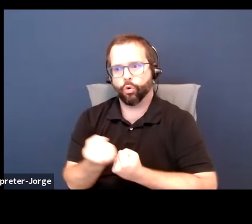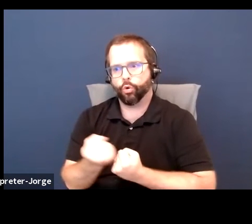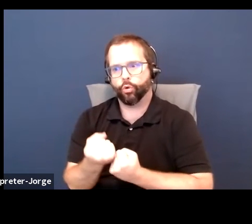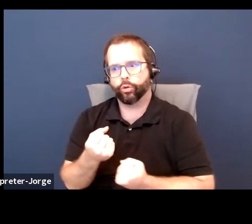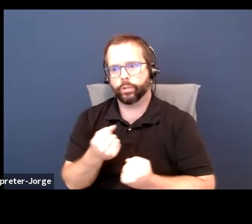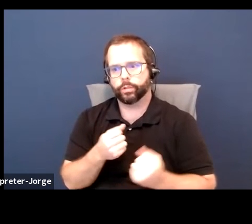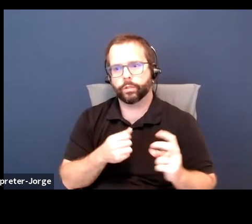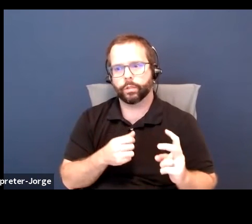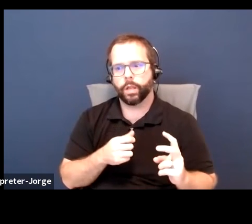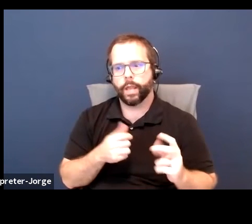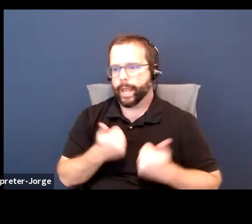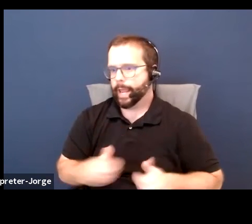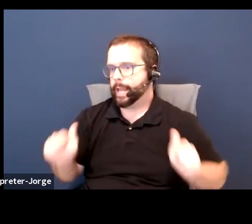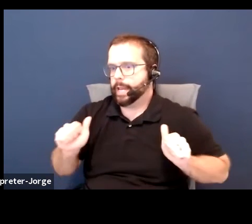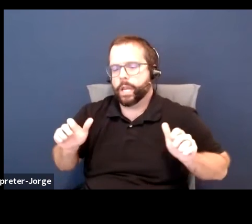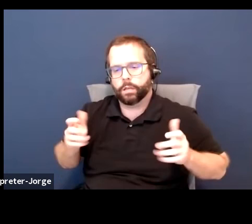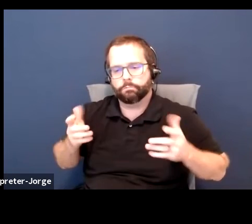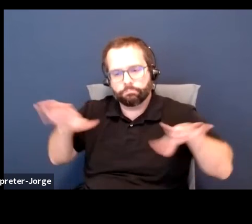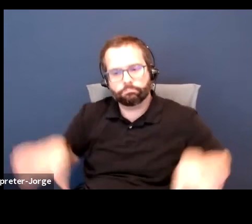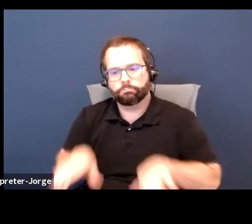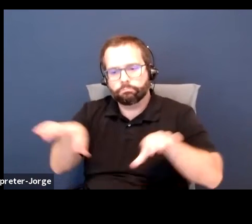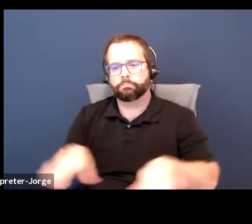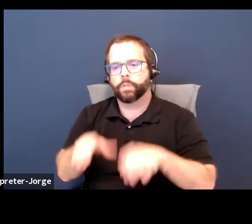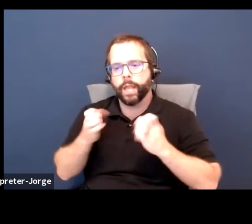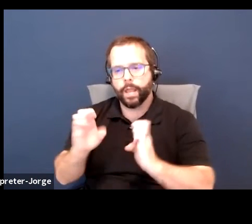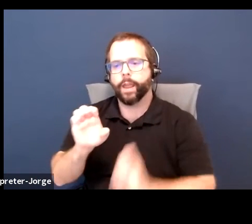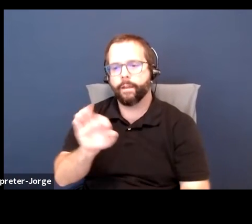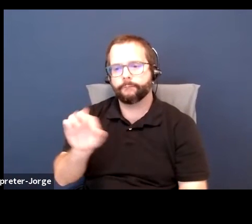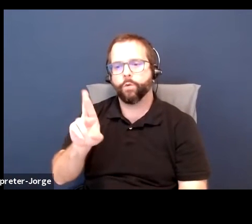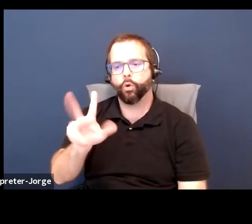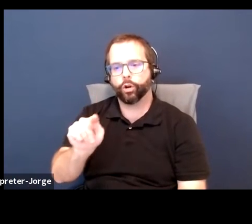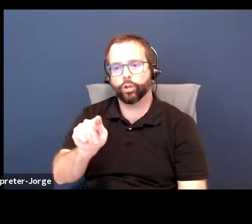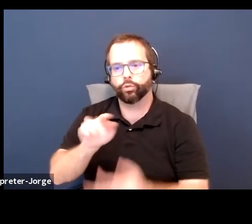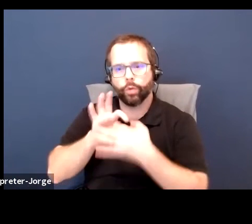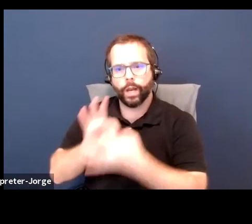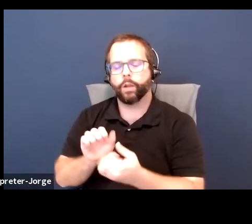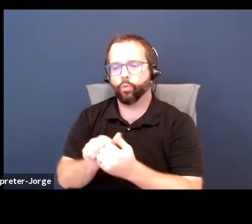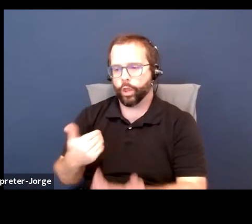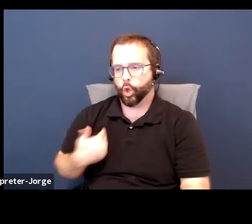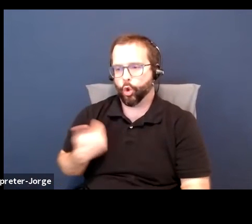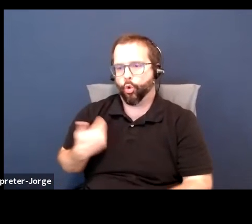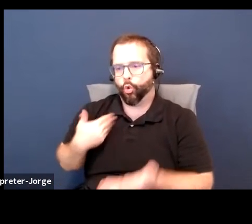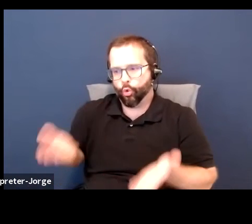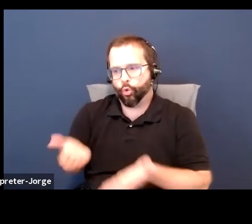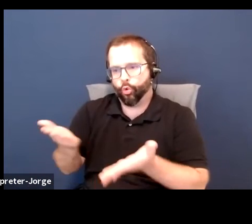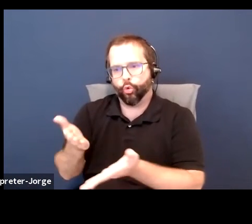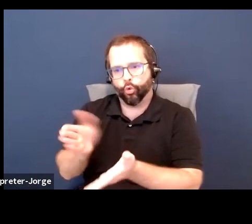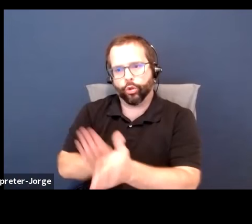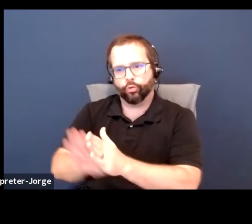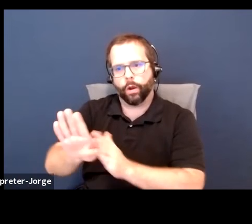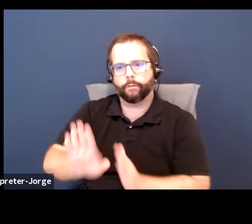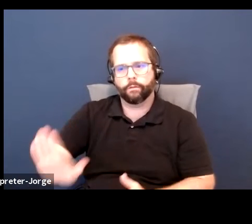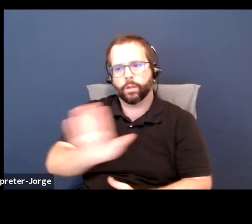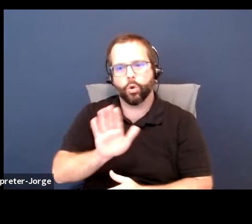that are around youth-driven support. So